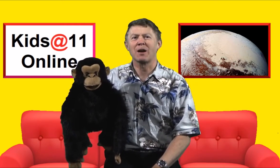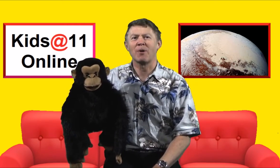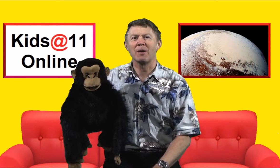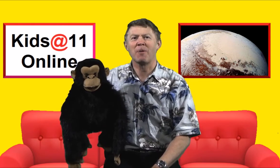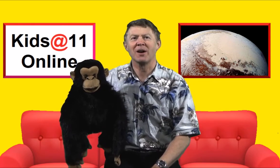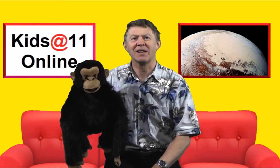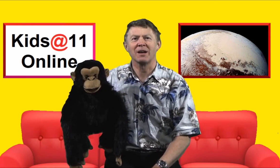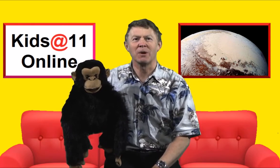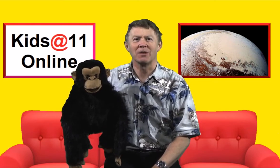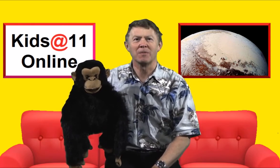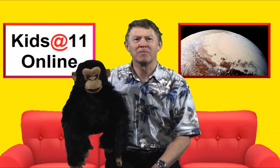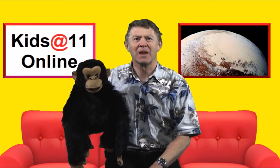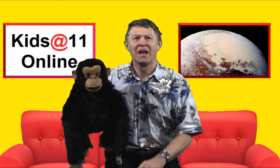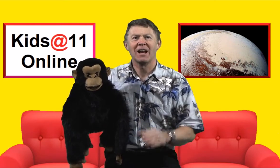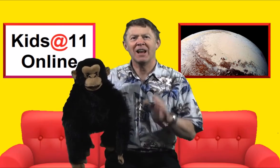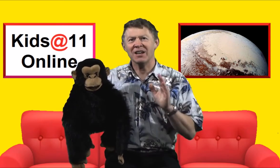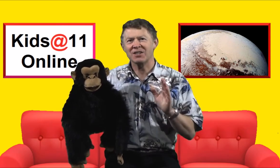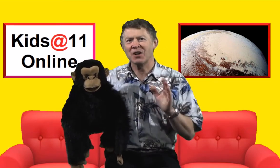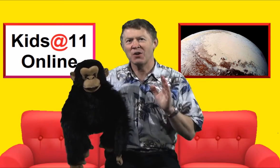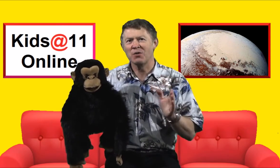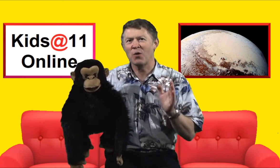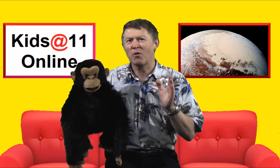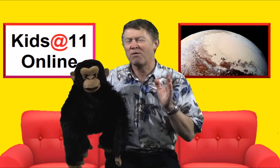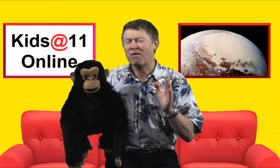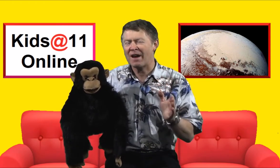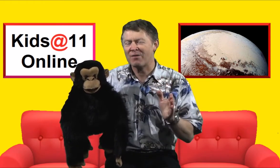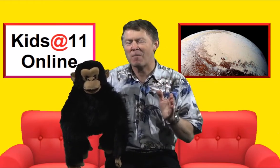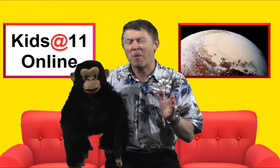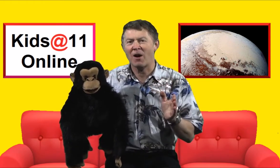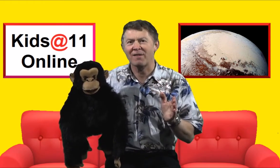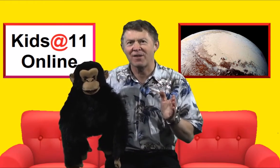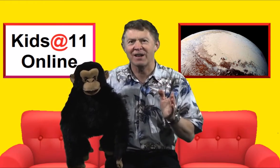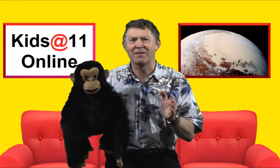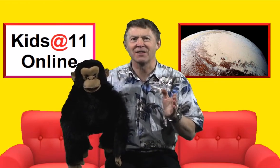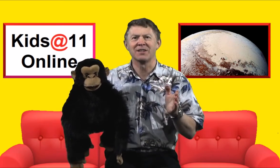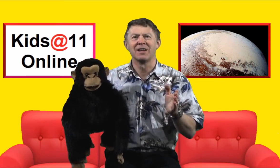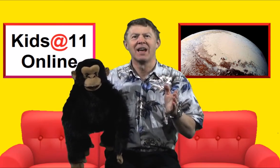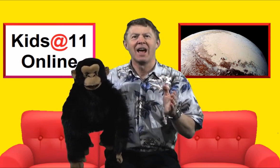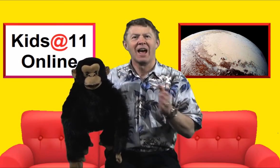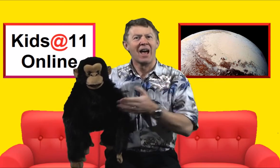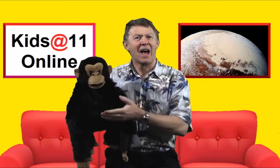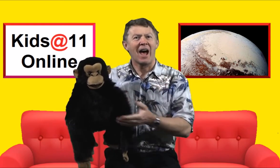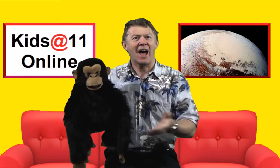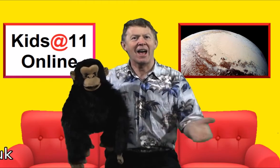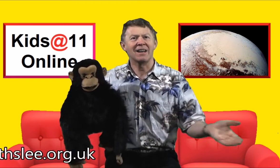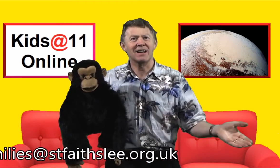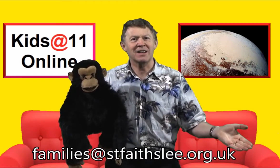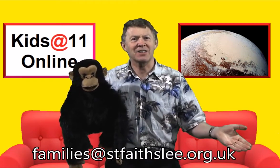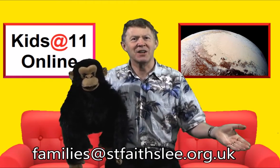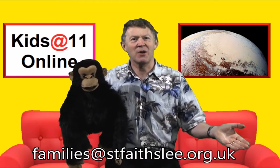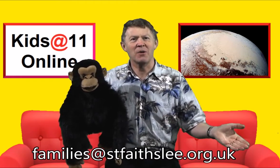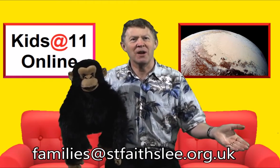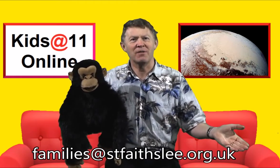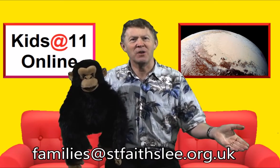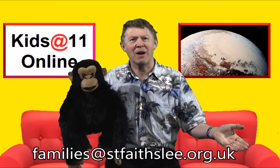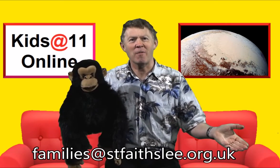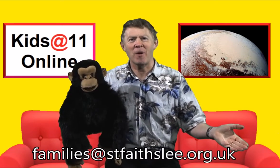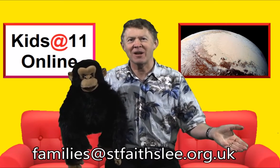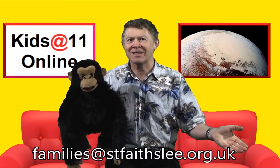celebrate Pie Day with? Let us know your favourite pie flavours. And let us know if you have a pie today